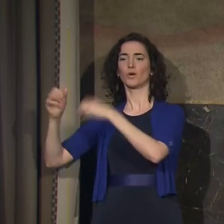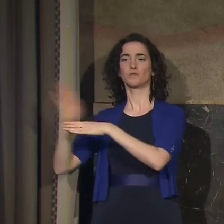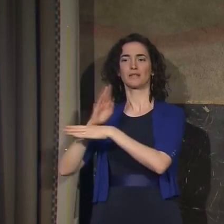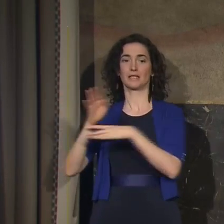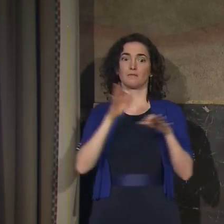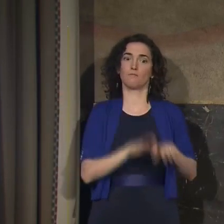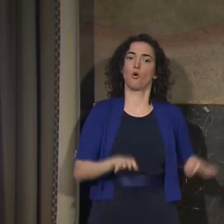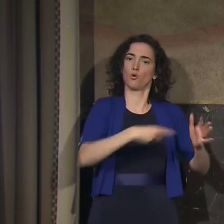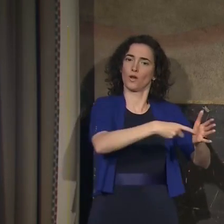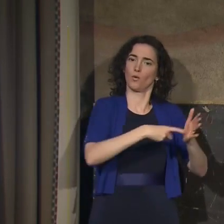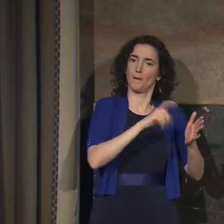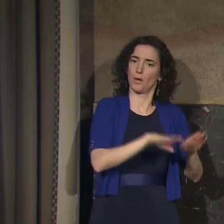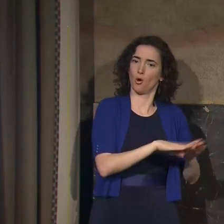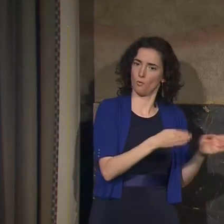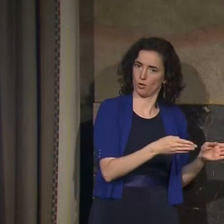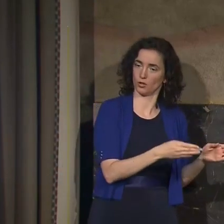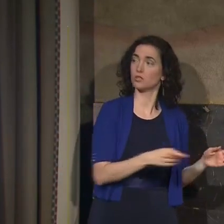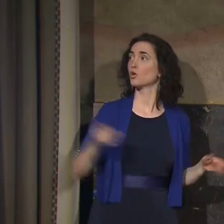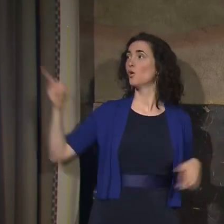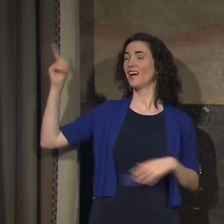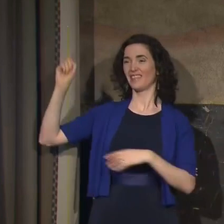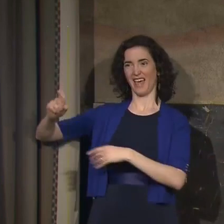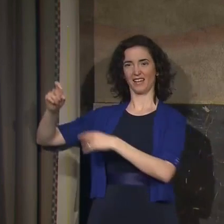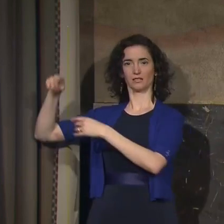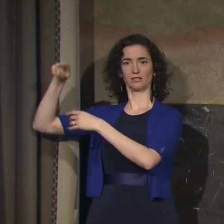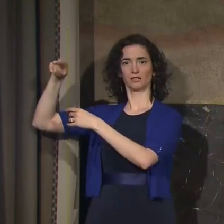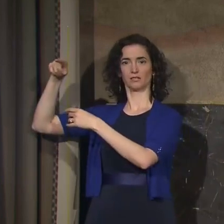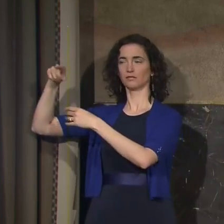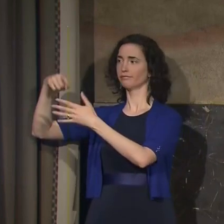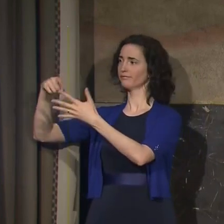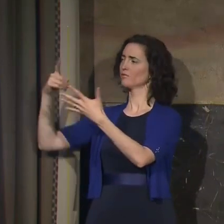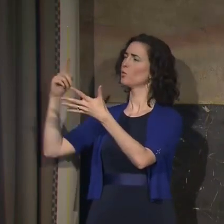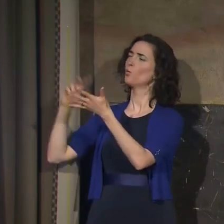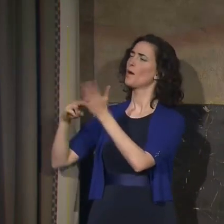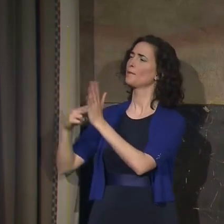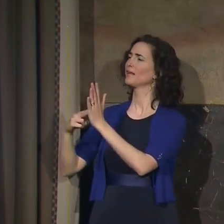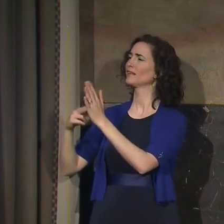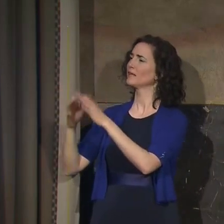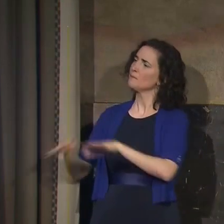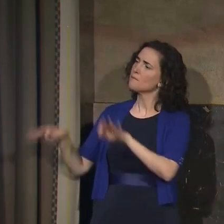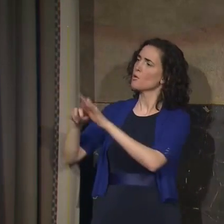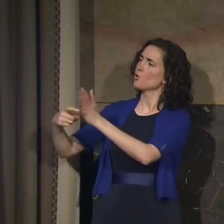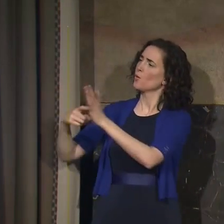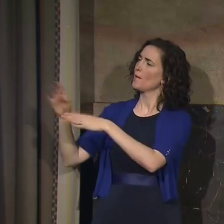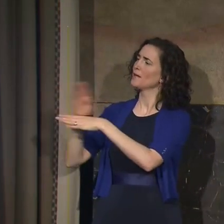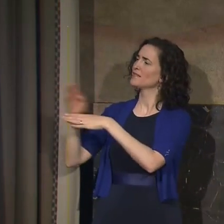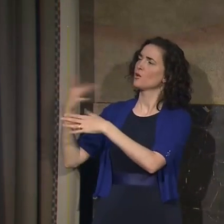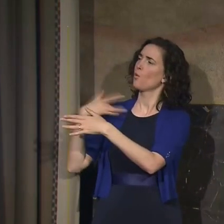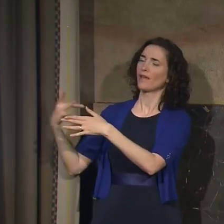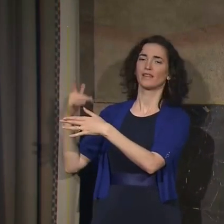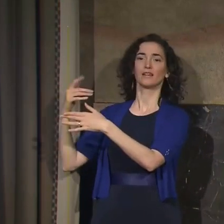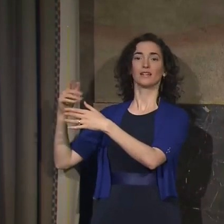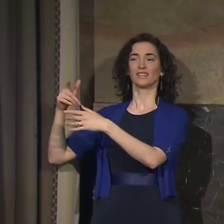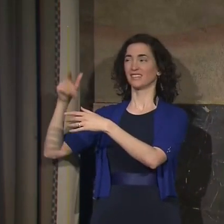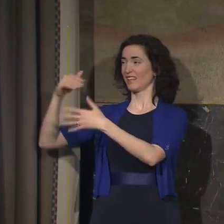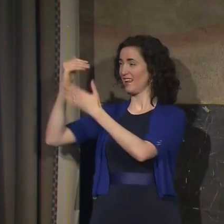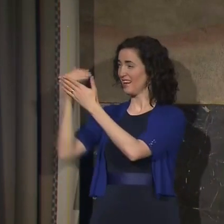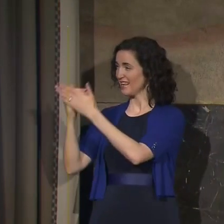on their 3rd edition of what constitutes essential infrastructure. And we have embraced the